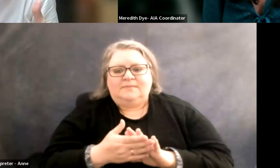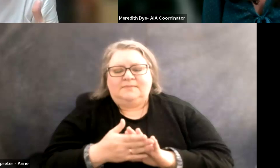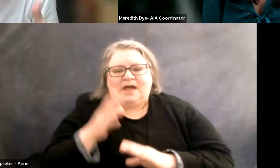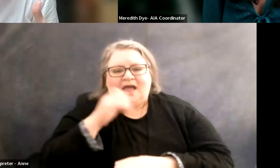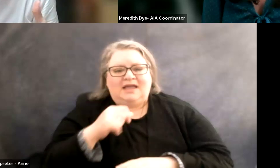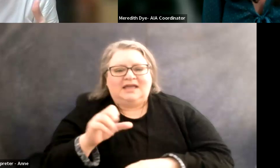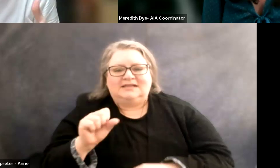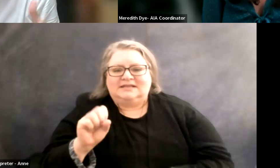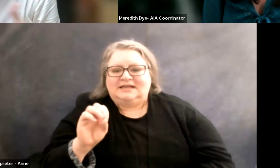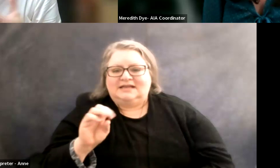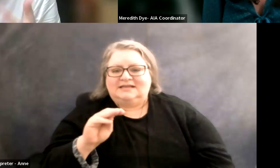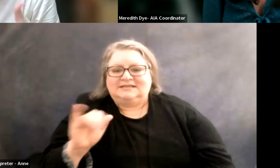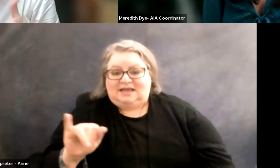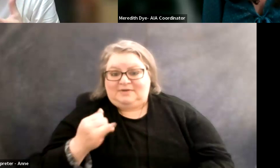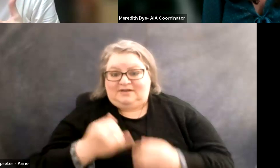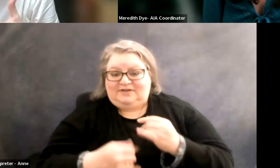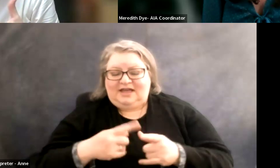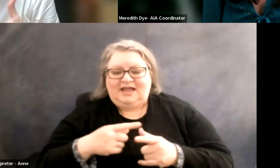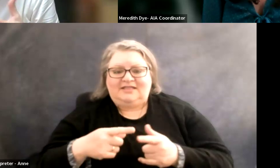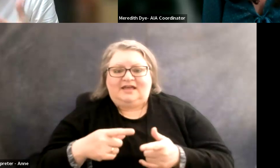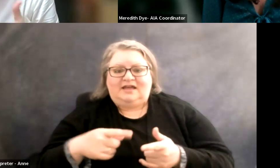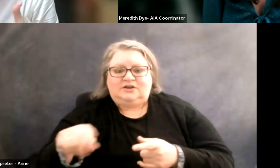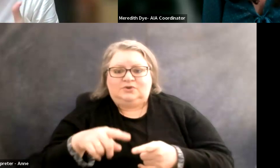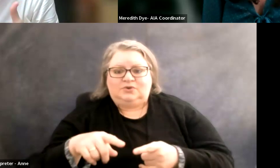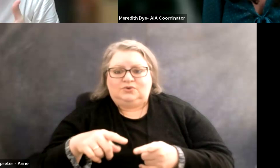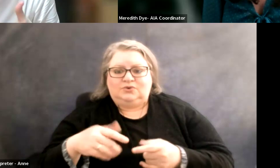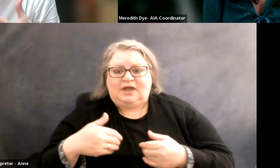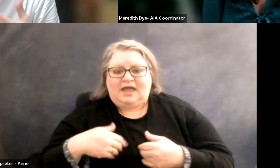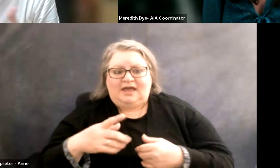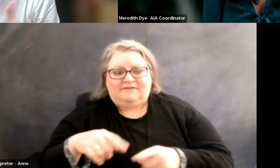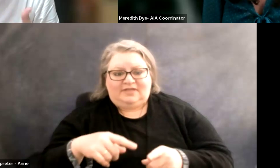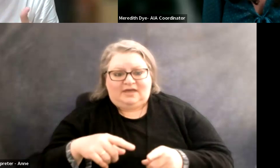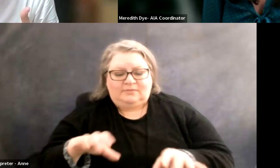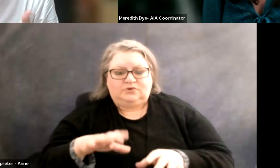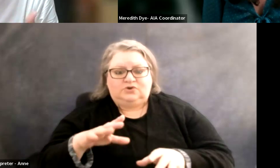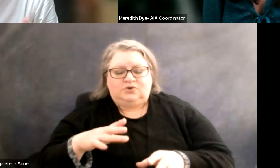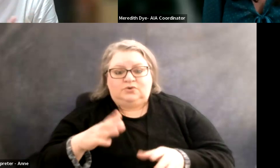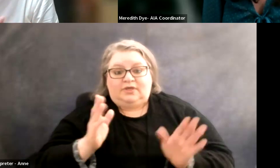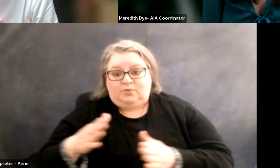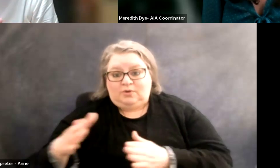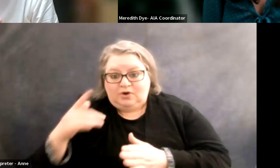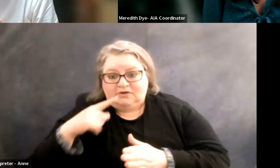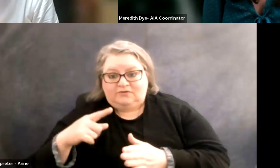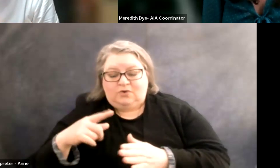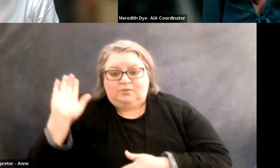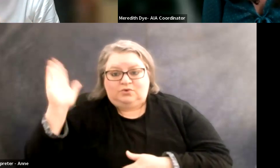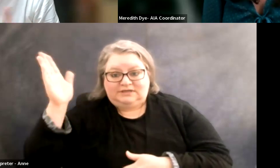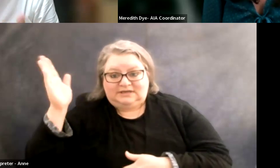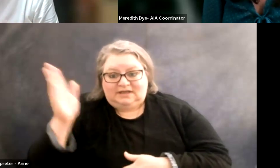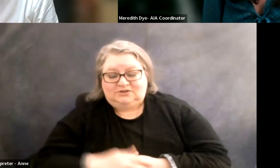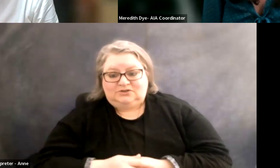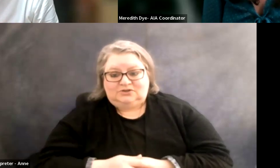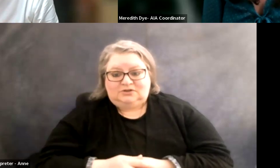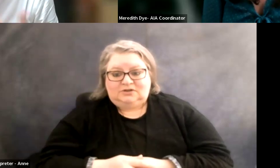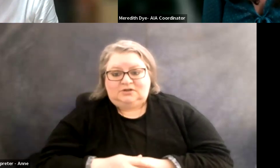it's a semifinalist, and then you have them do their preparation for their presentation.